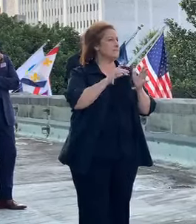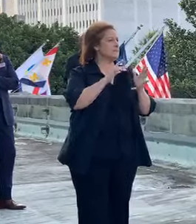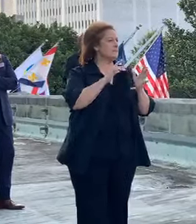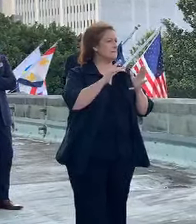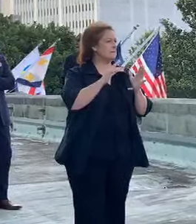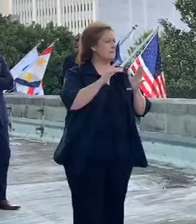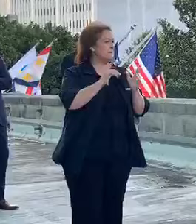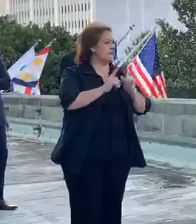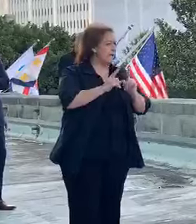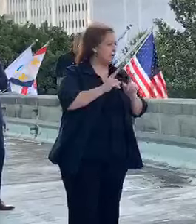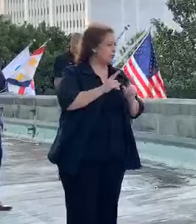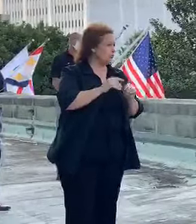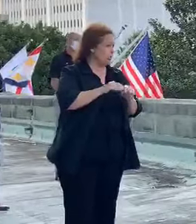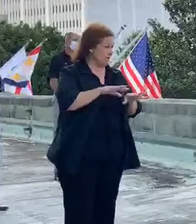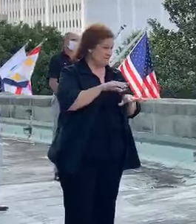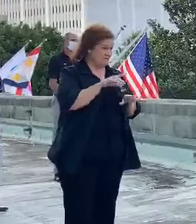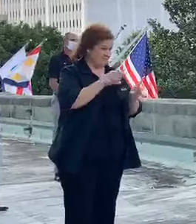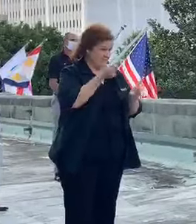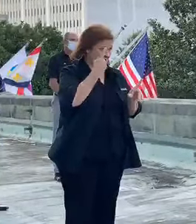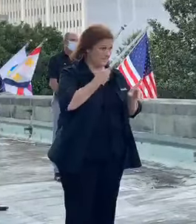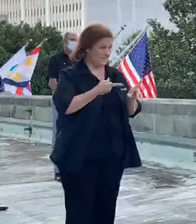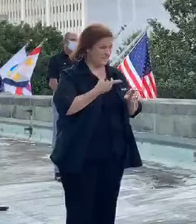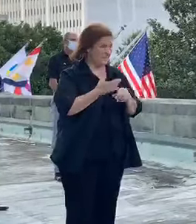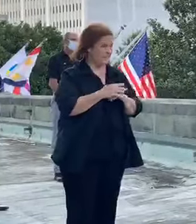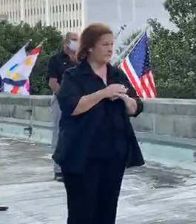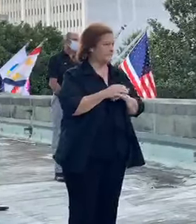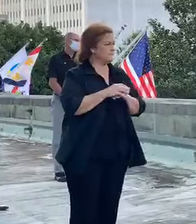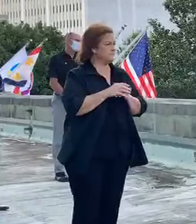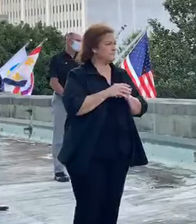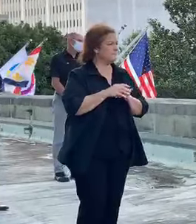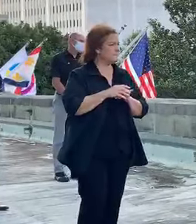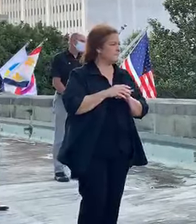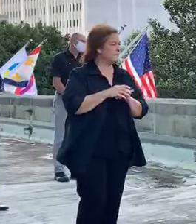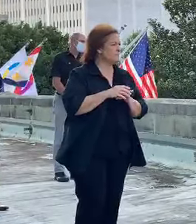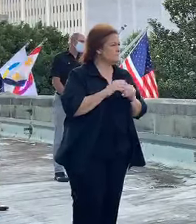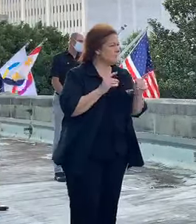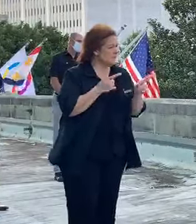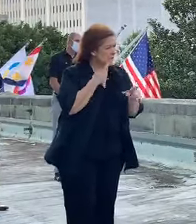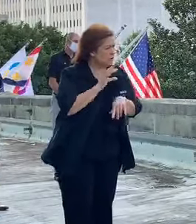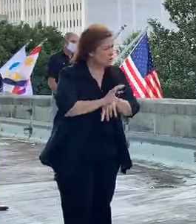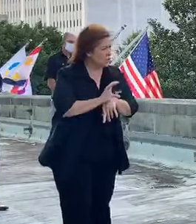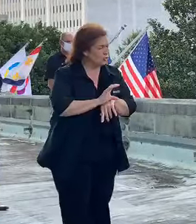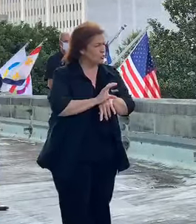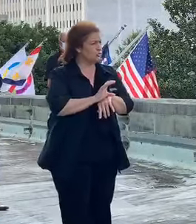you? Okay. Jeff, you had another question to the advocate?